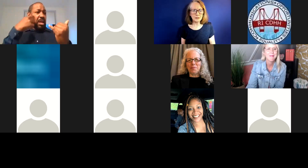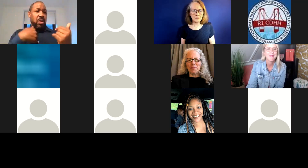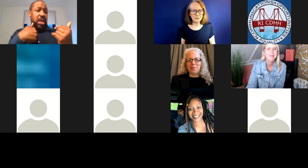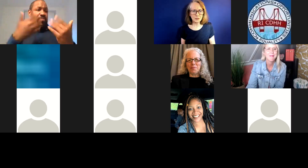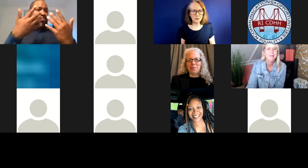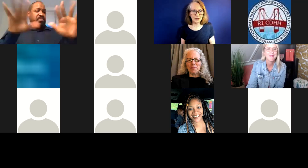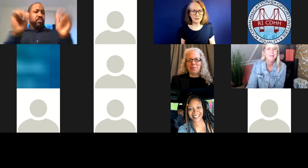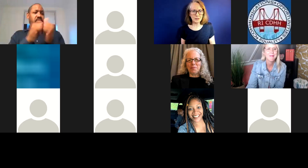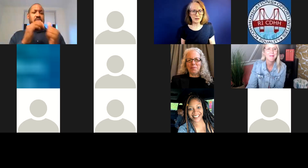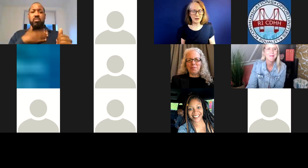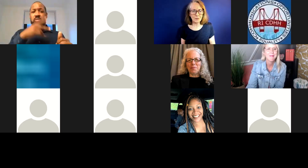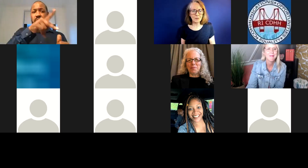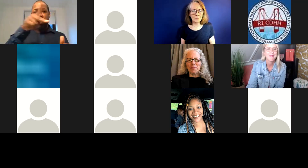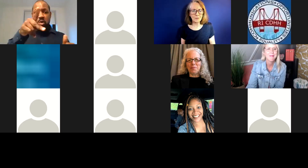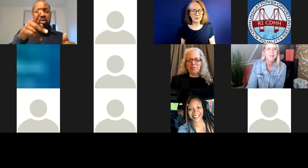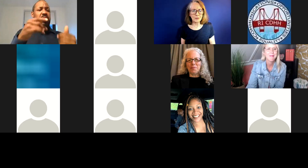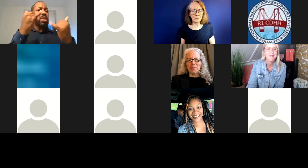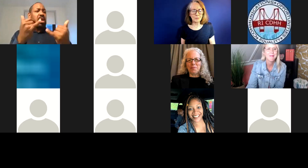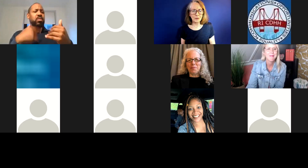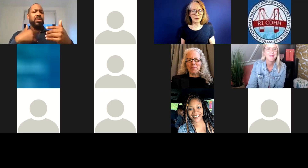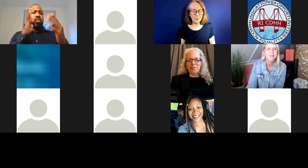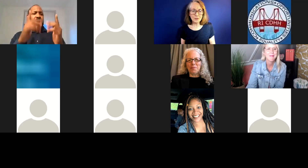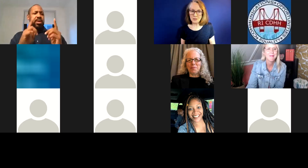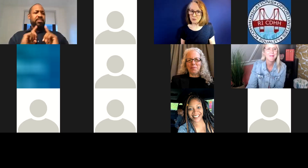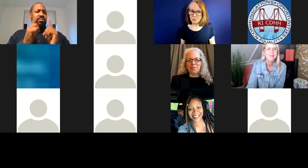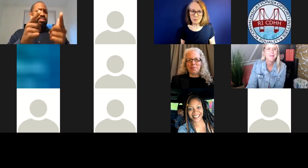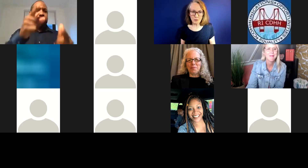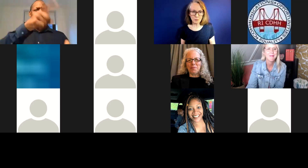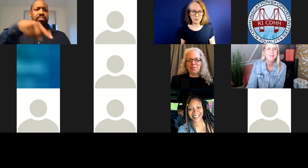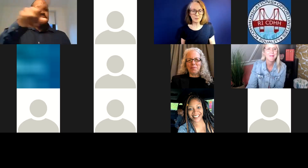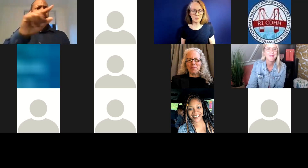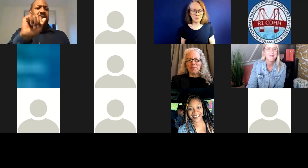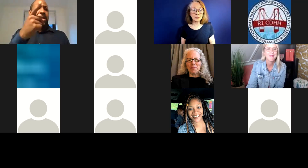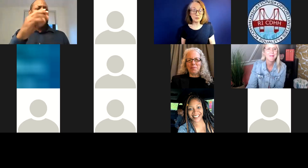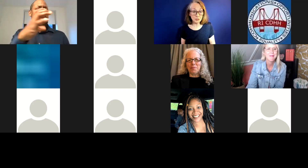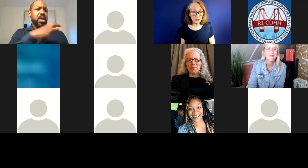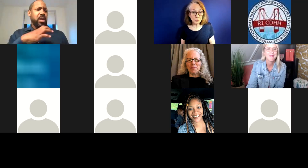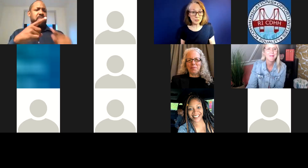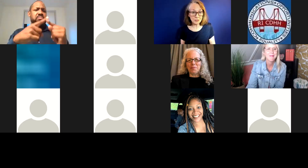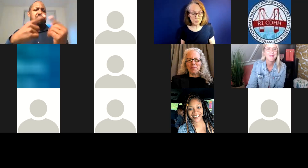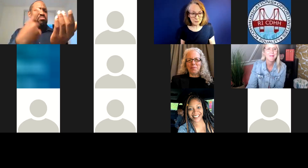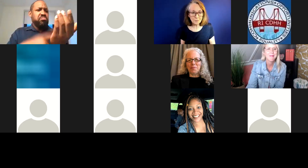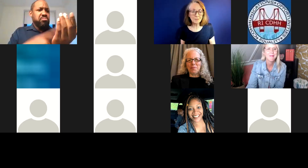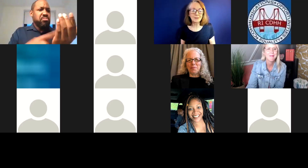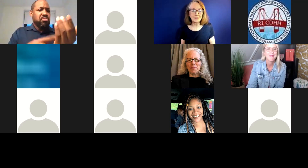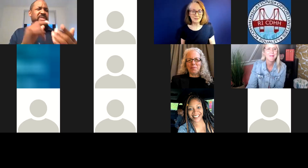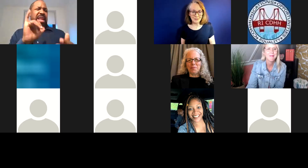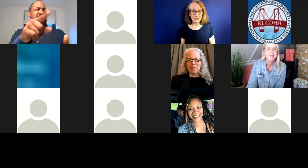And so I think now I'm all set with my PowerPoint. I'm going to turn it over to you as a committee